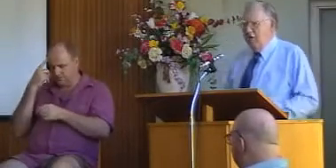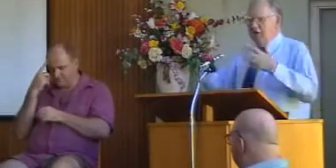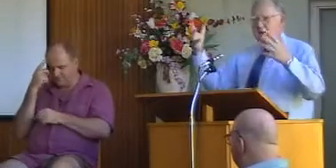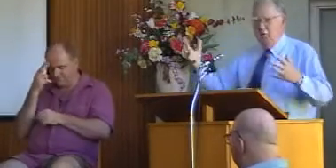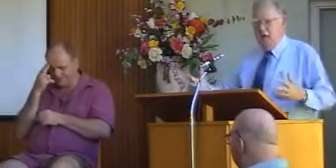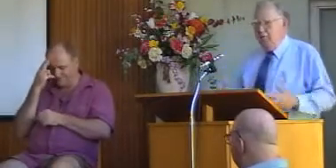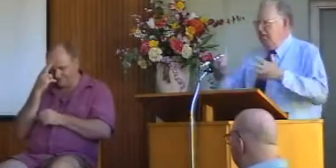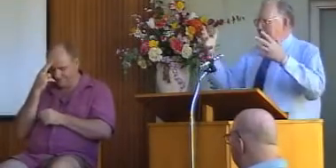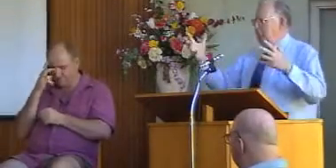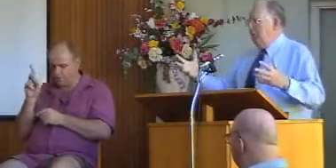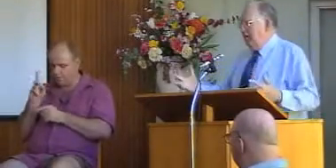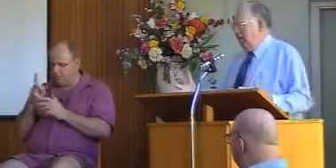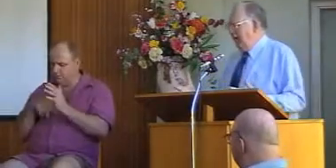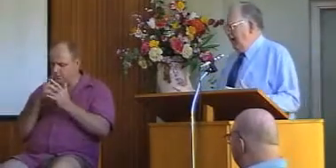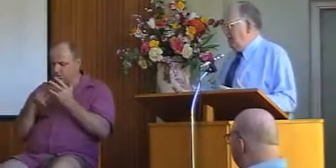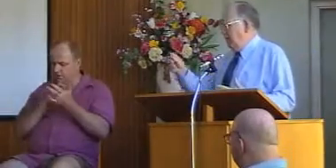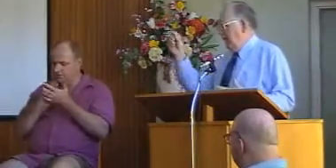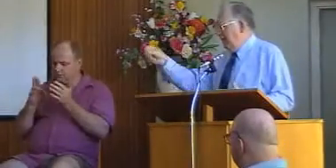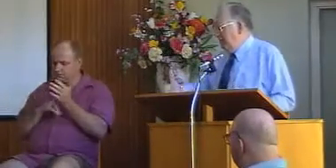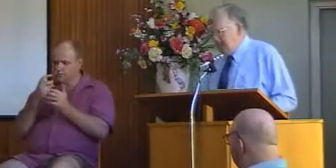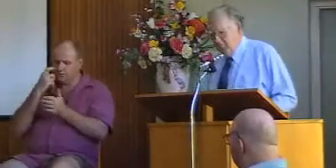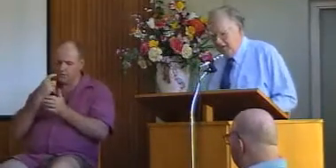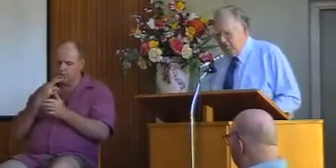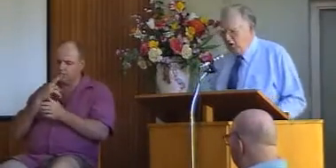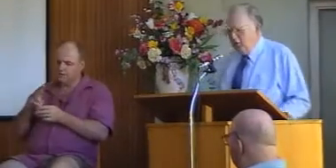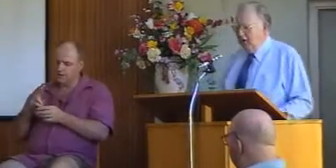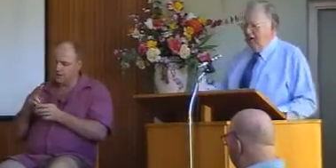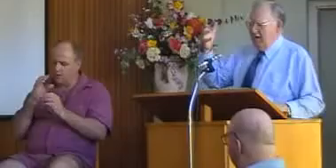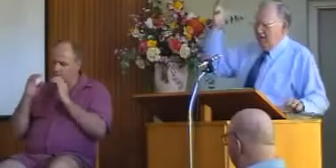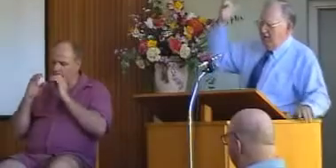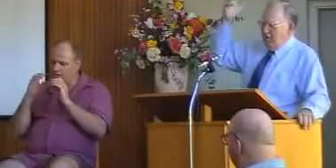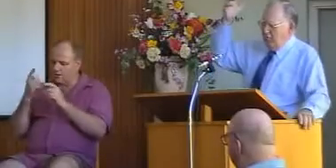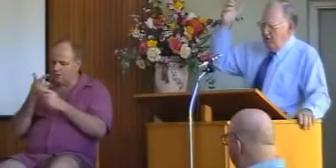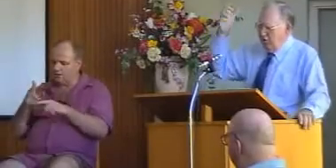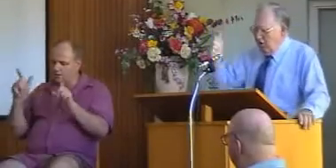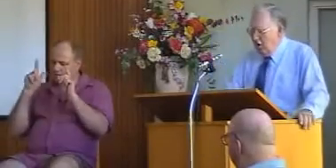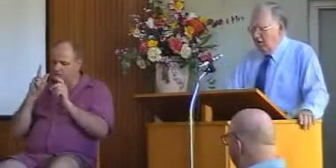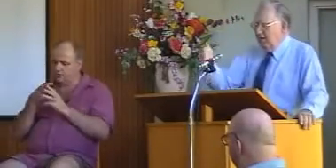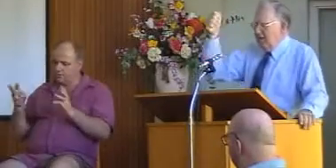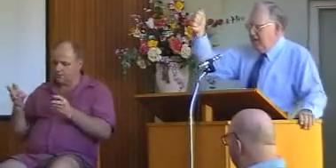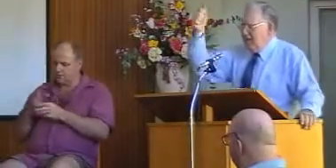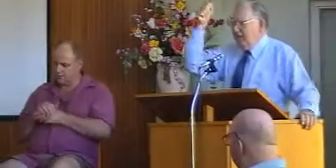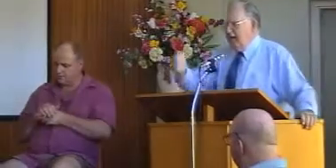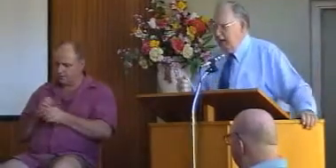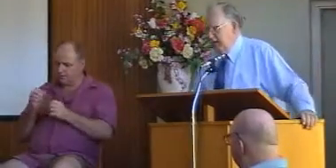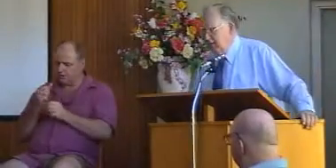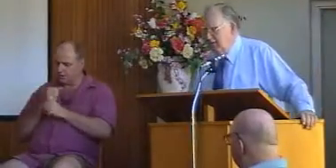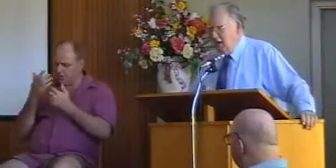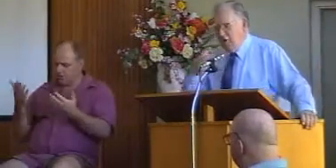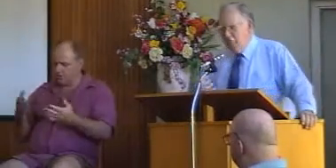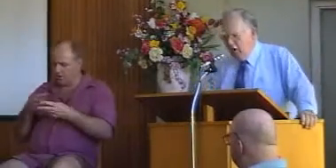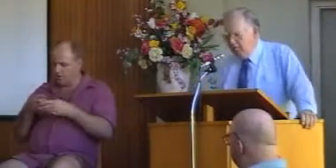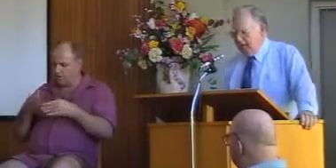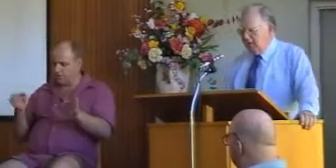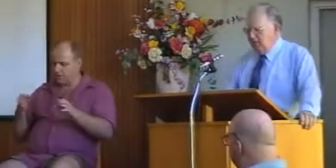And you notice how that when he opens up and his Gospel, with God in the beginning,